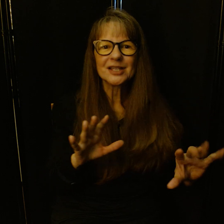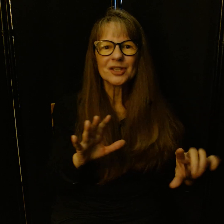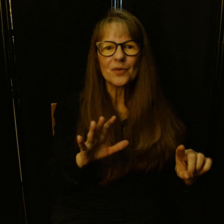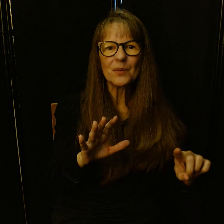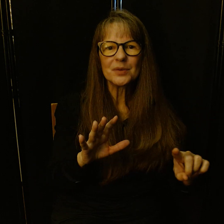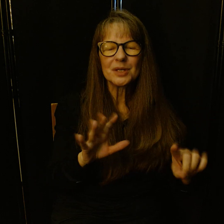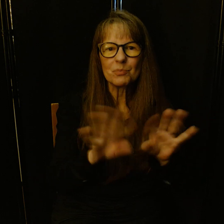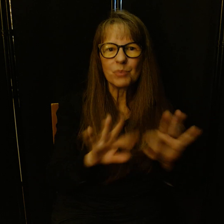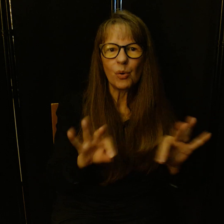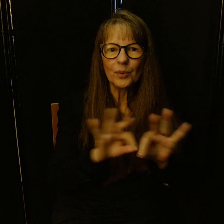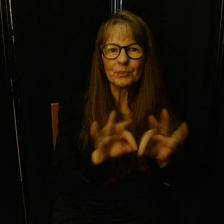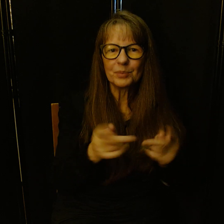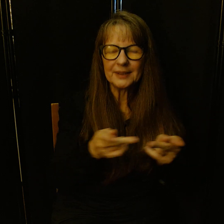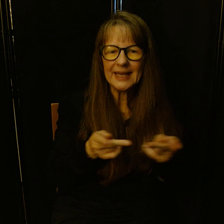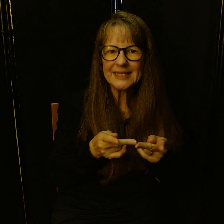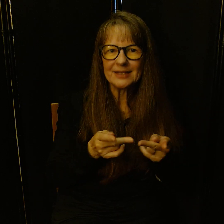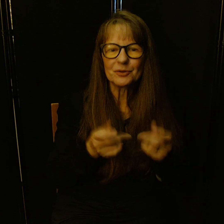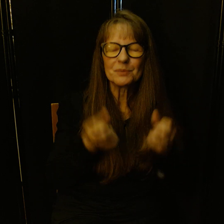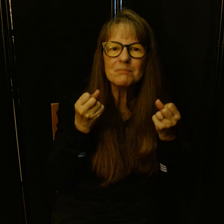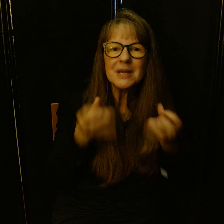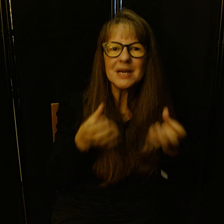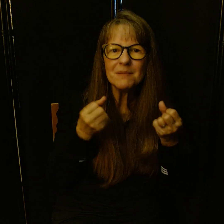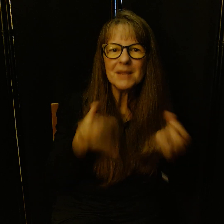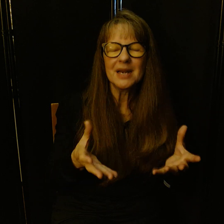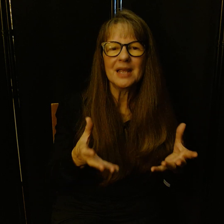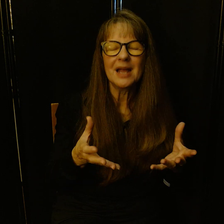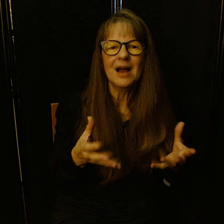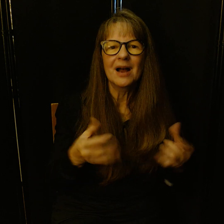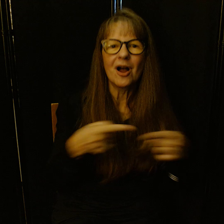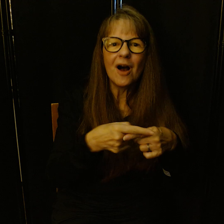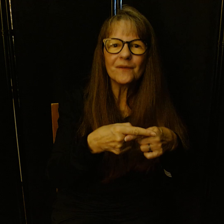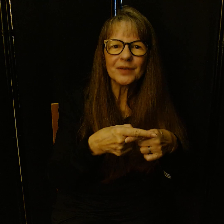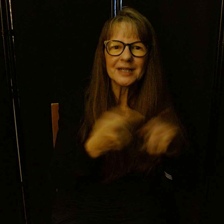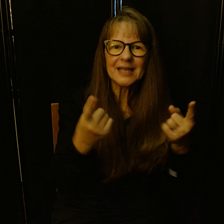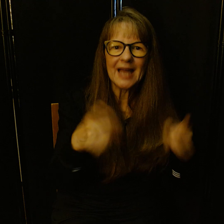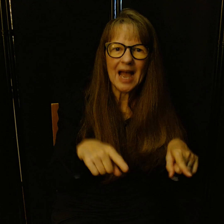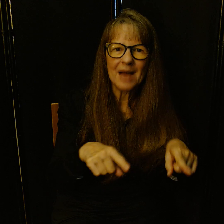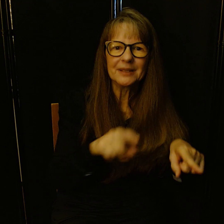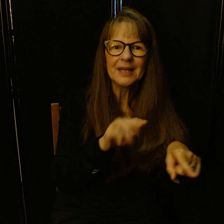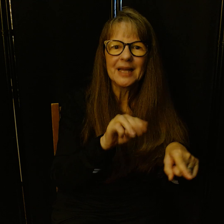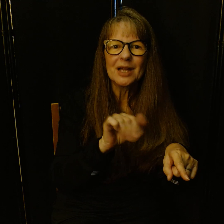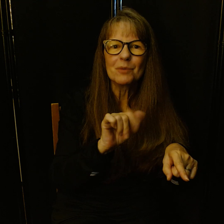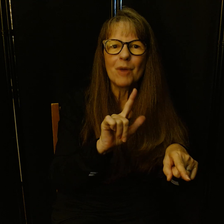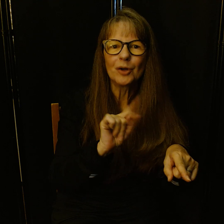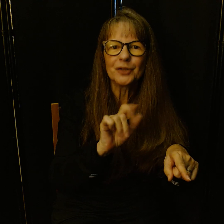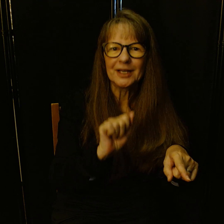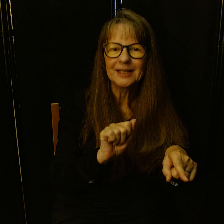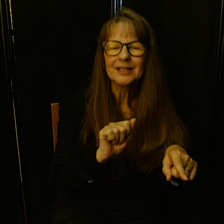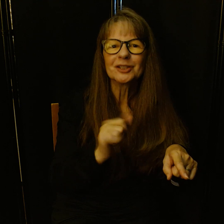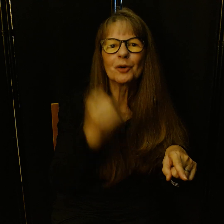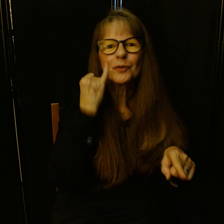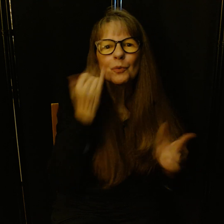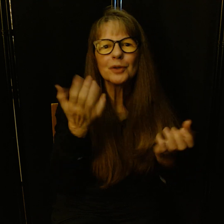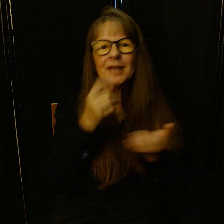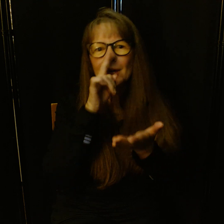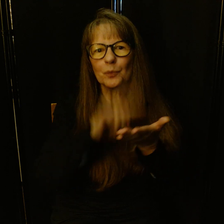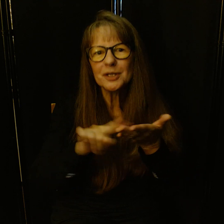that was an important place, and there's many conflicts that happen in Malta. So if you want to kind of research